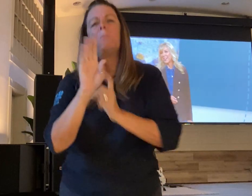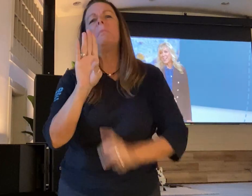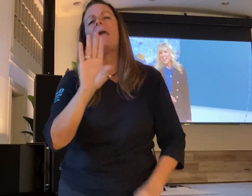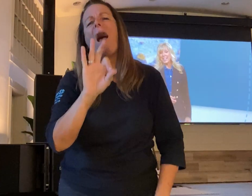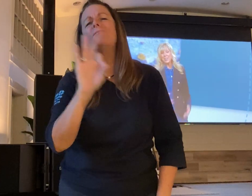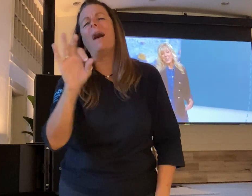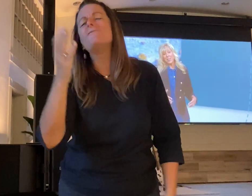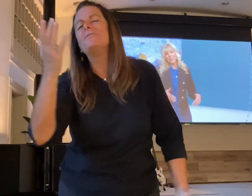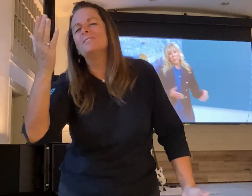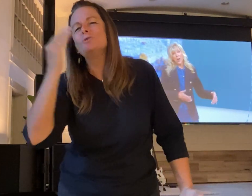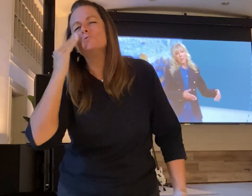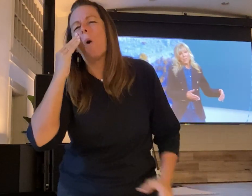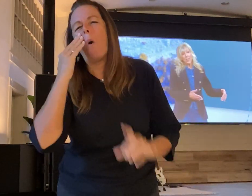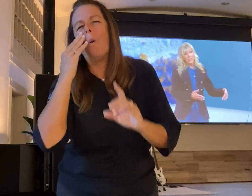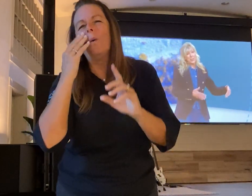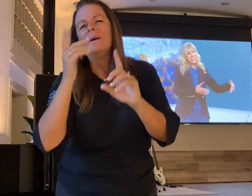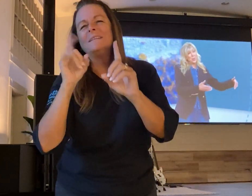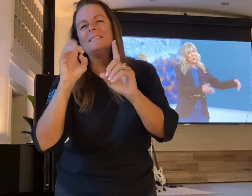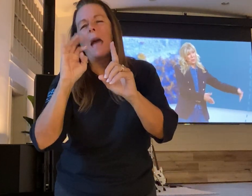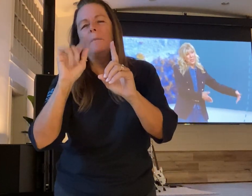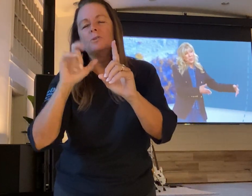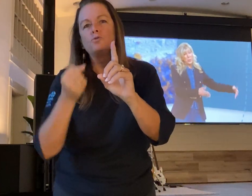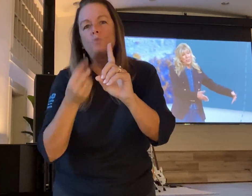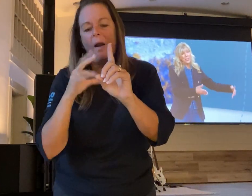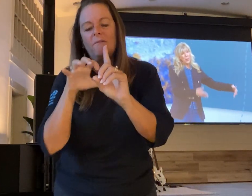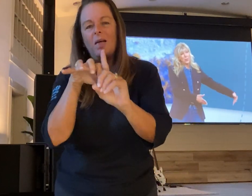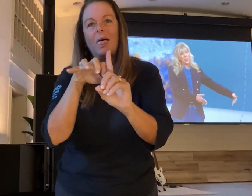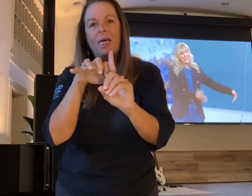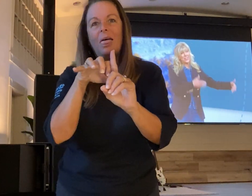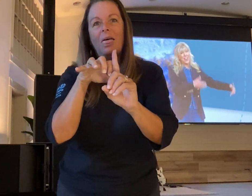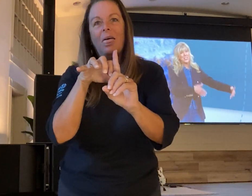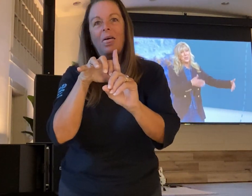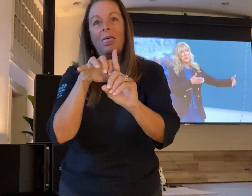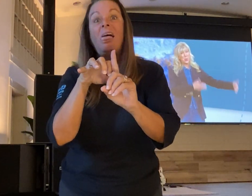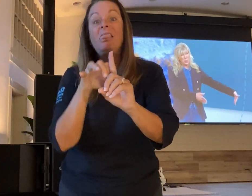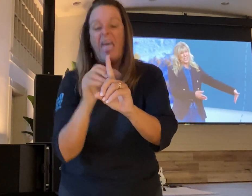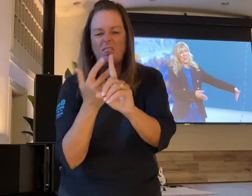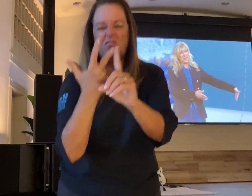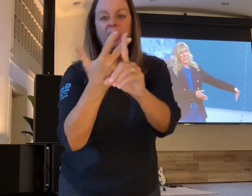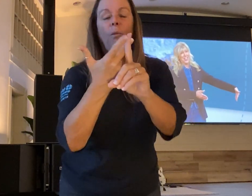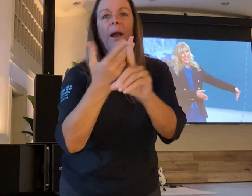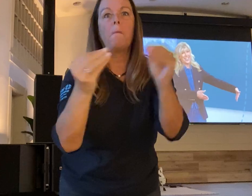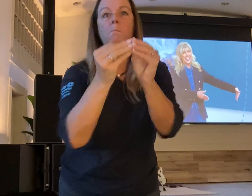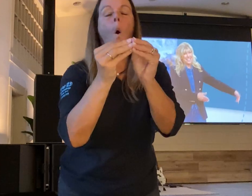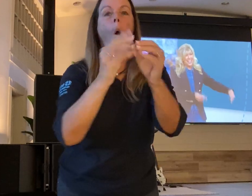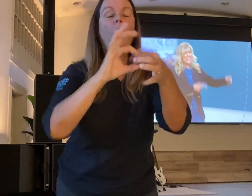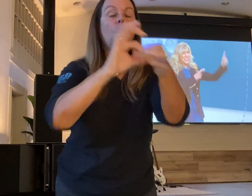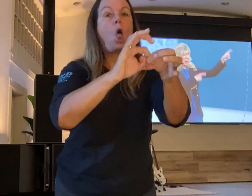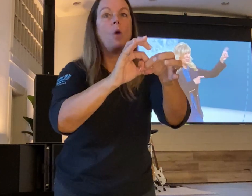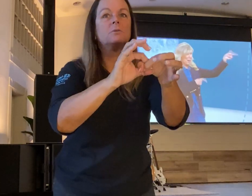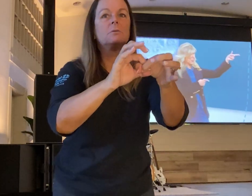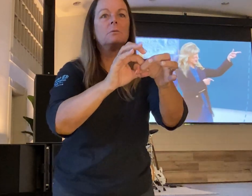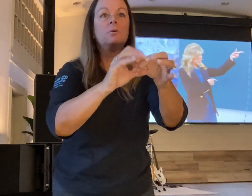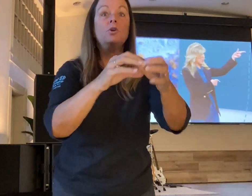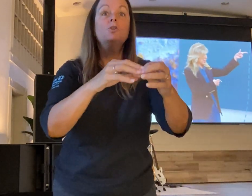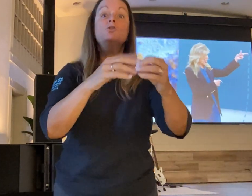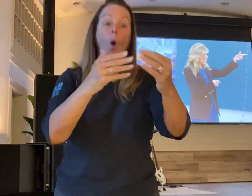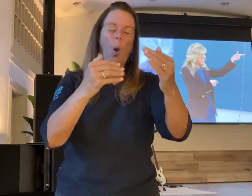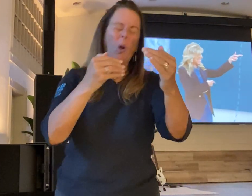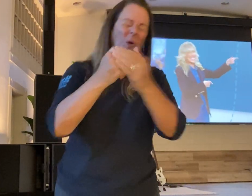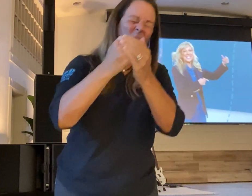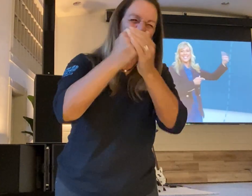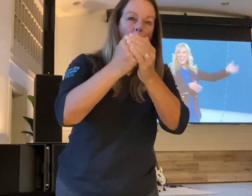know their names. And even in the 12, there were still three really close friends that got to do the cool stuff. Like, they got to go to the